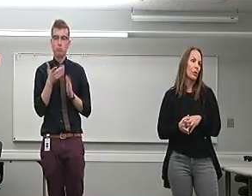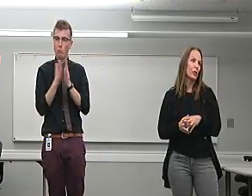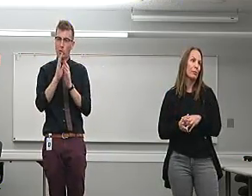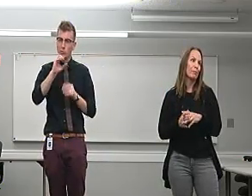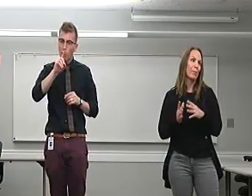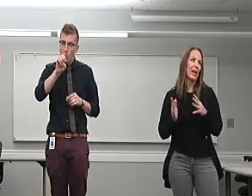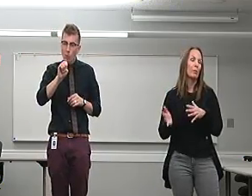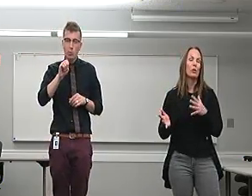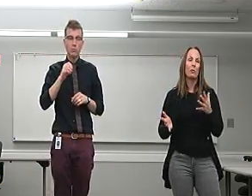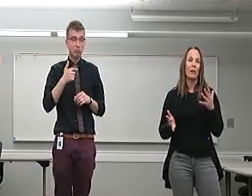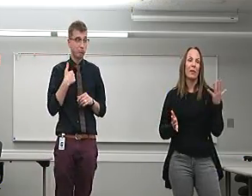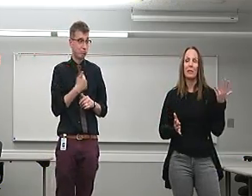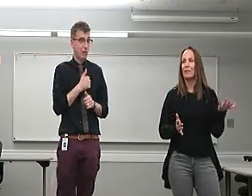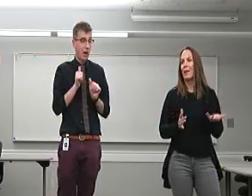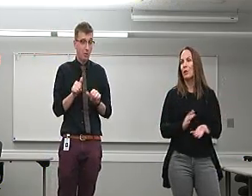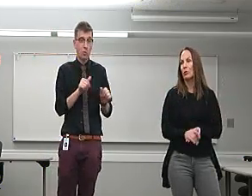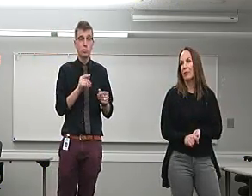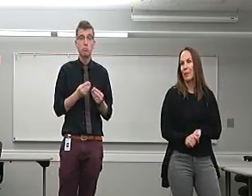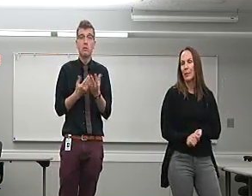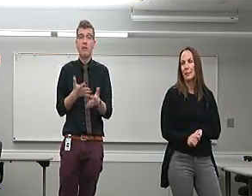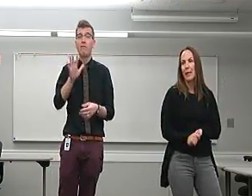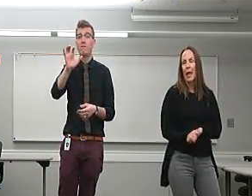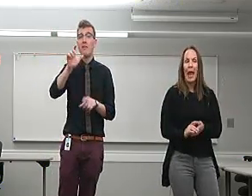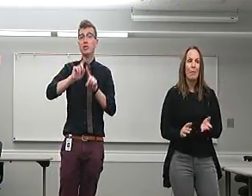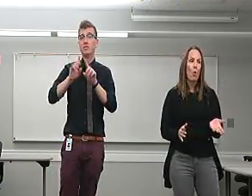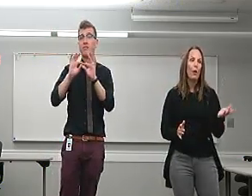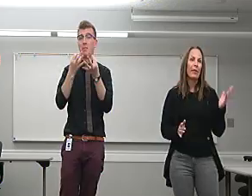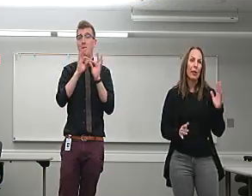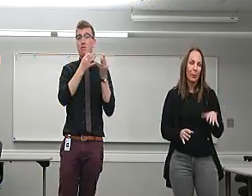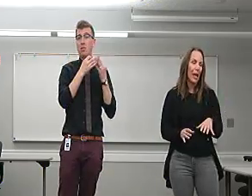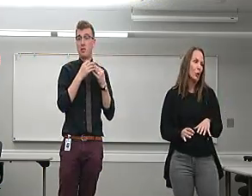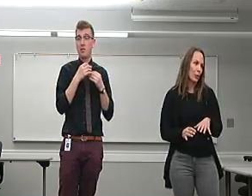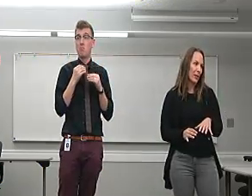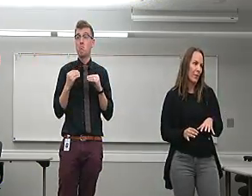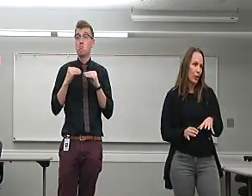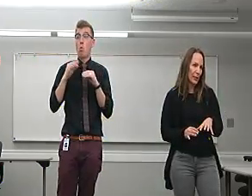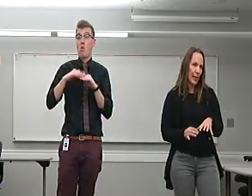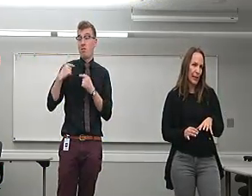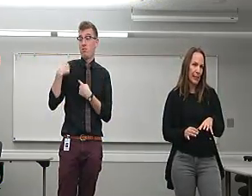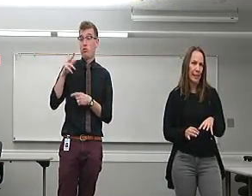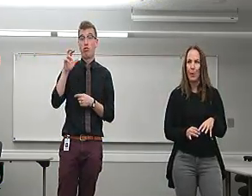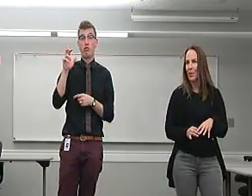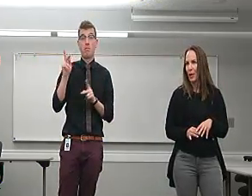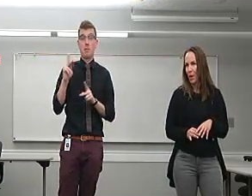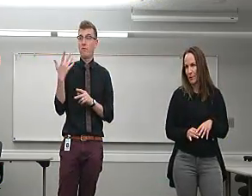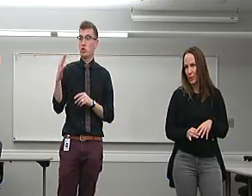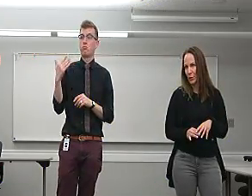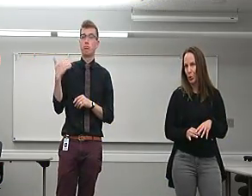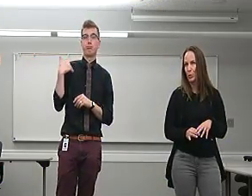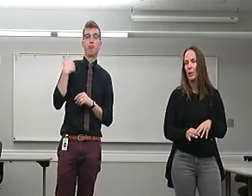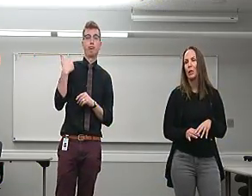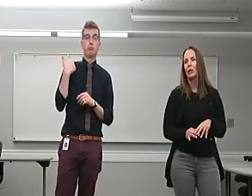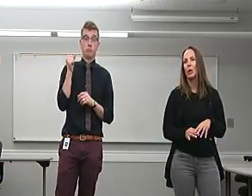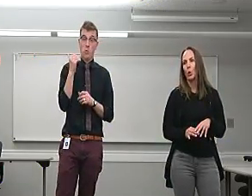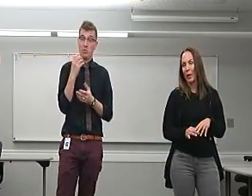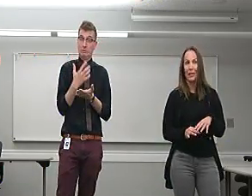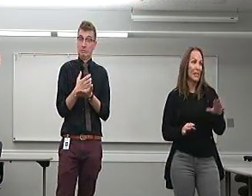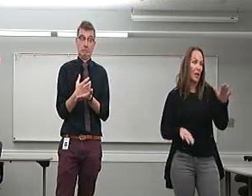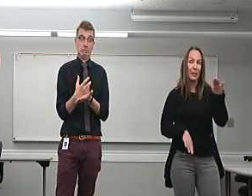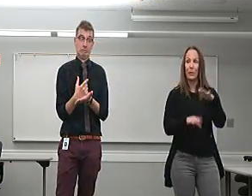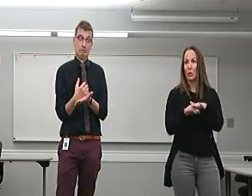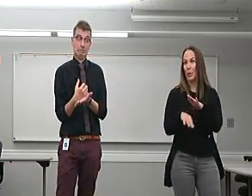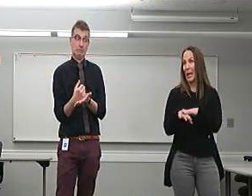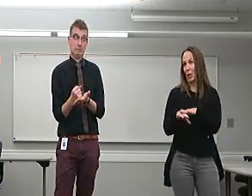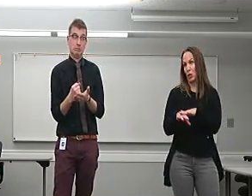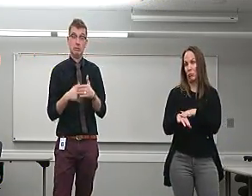to provide that to 500 families, and more than 300 have already taken us up on that offer. So, and it's not limited to an age. If